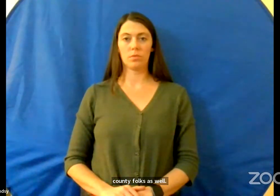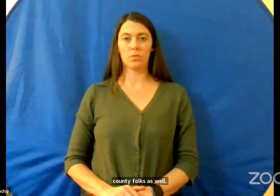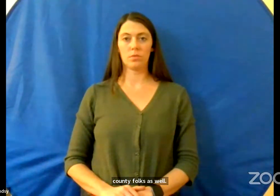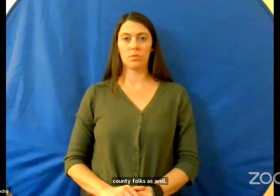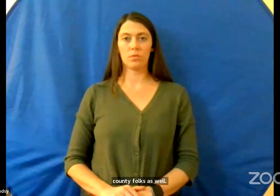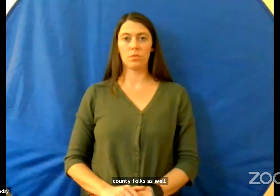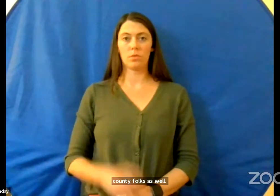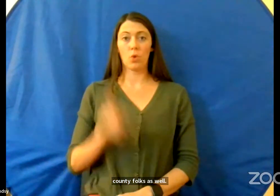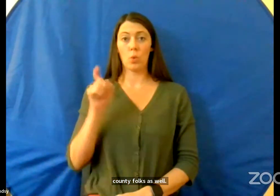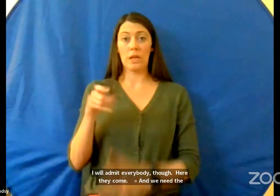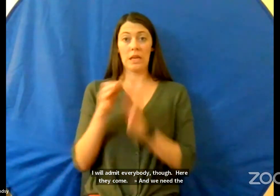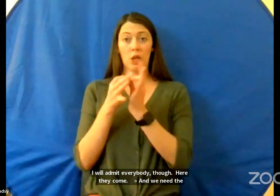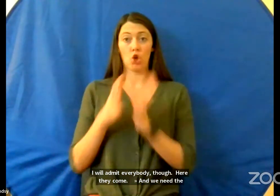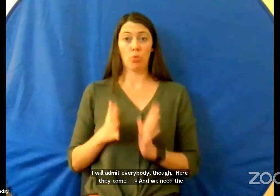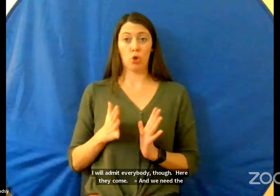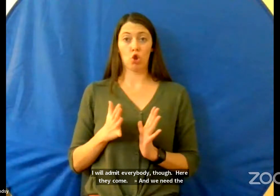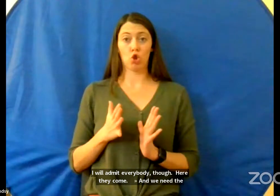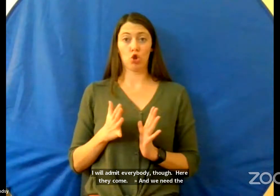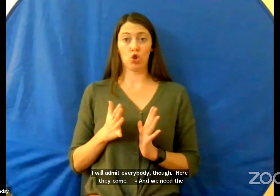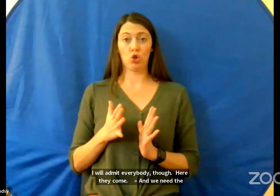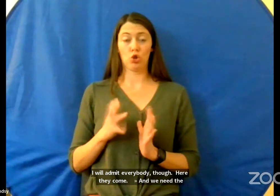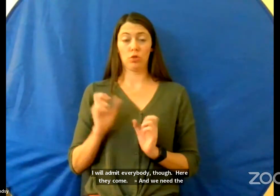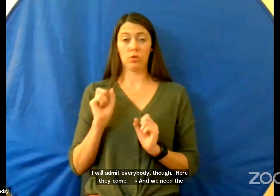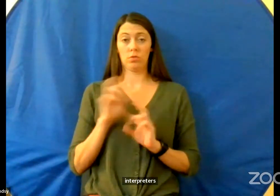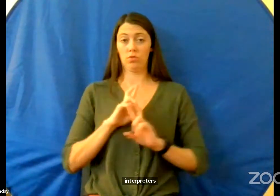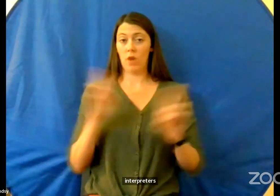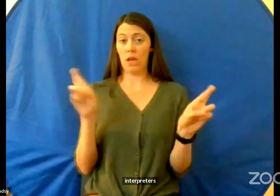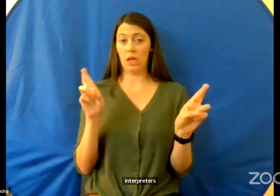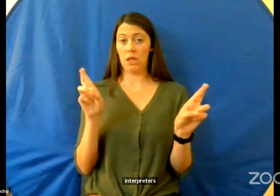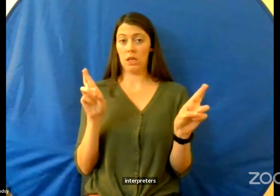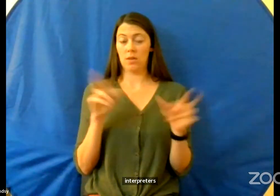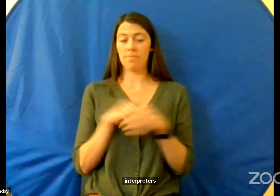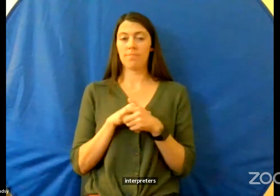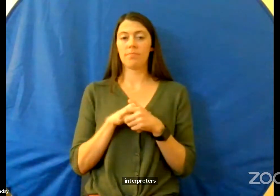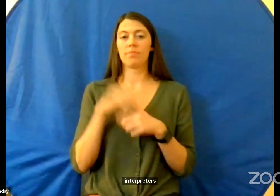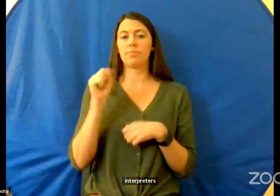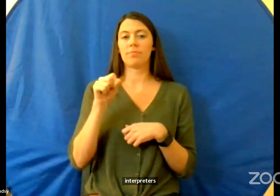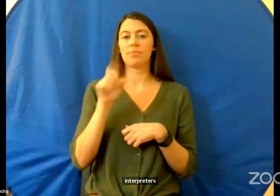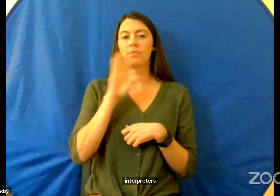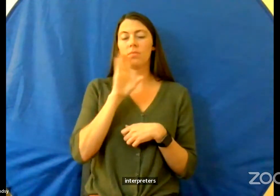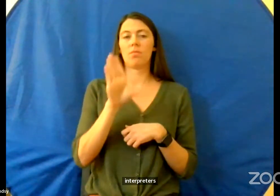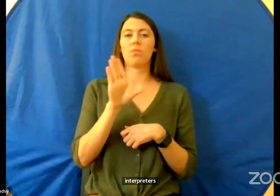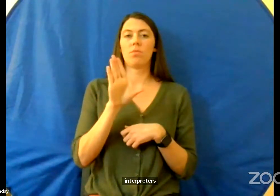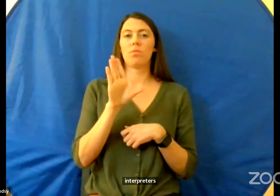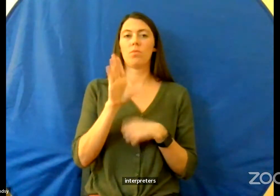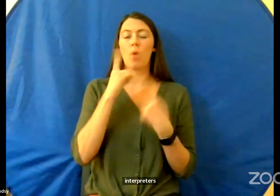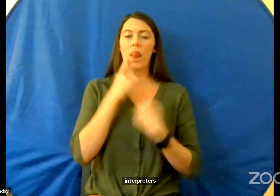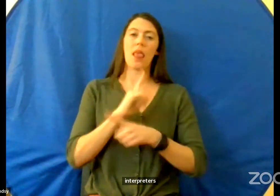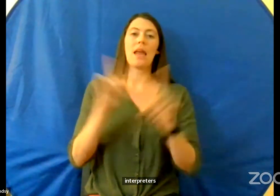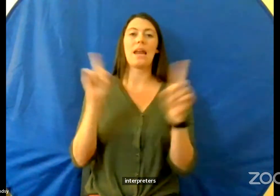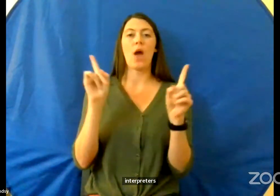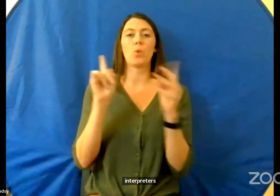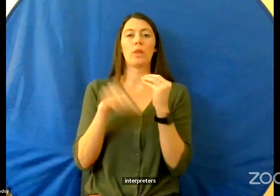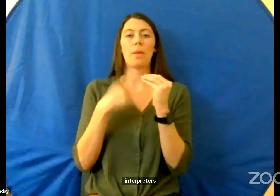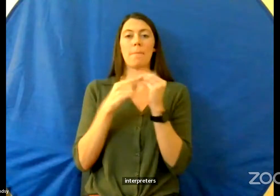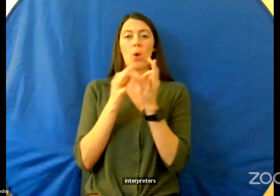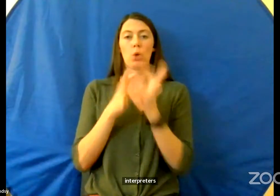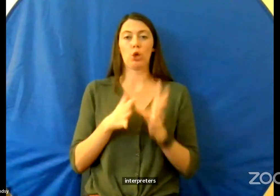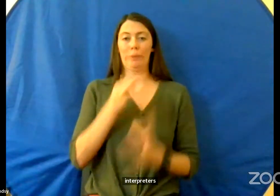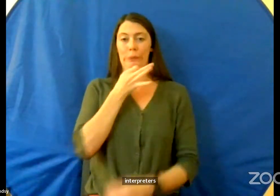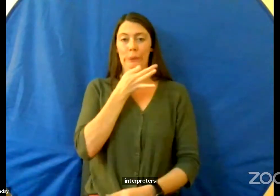interpreters. Yes. Thank you. Yep. For sure. I'll make my announcement in a second.